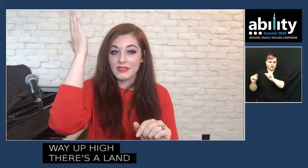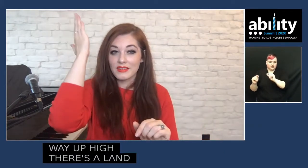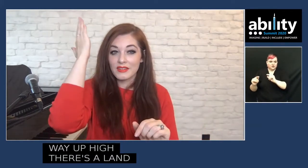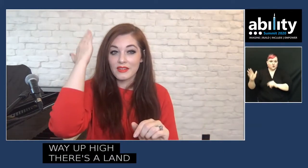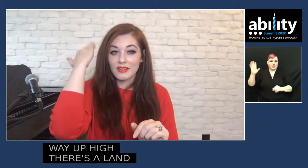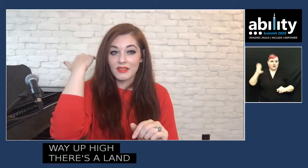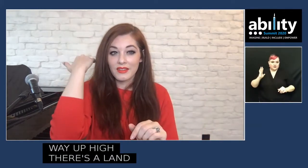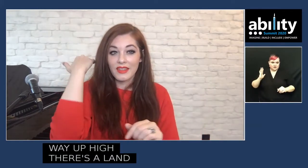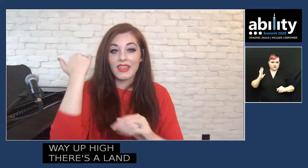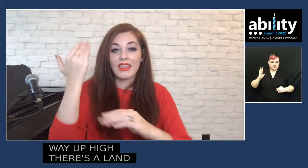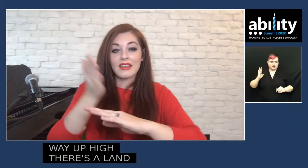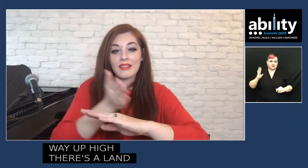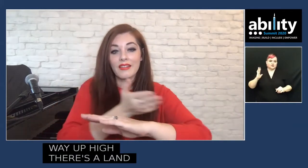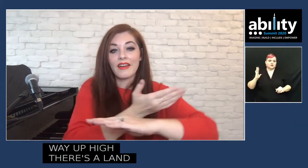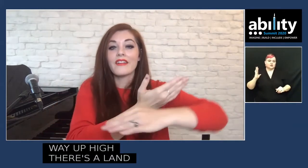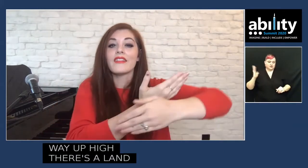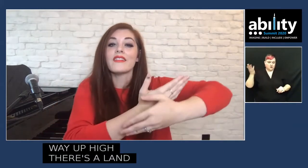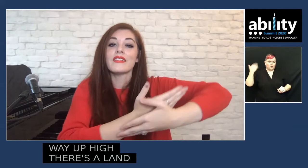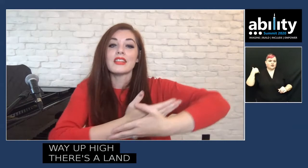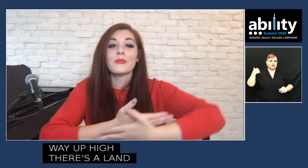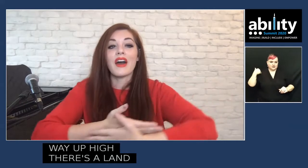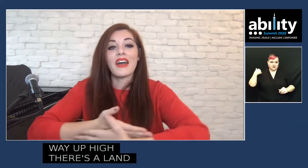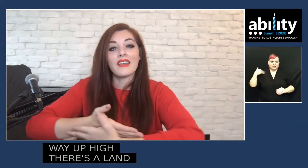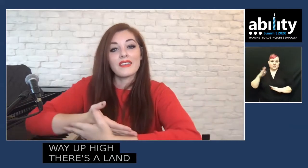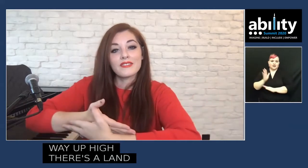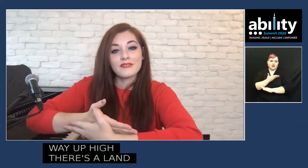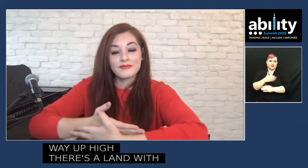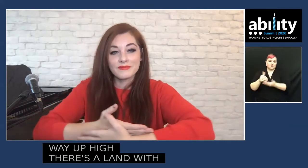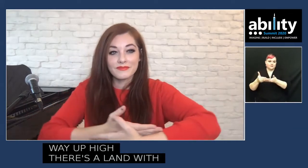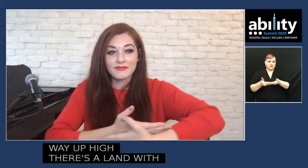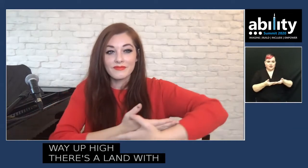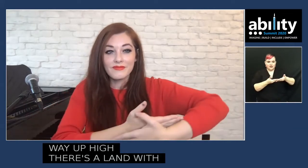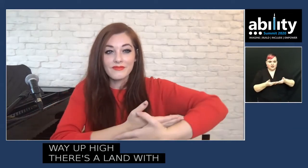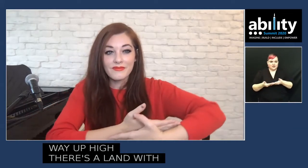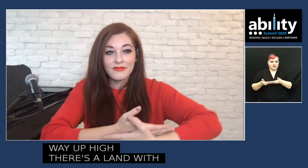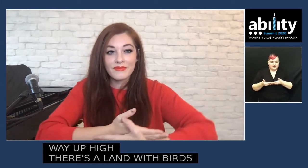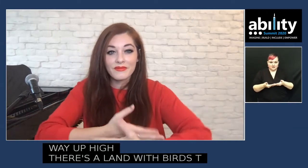once in a lullaby.